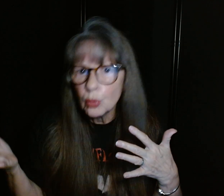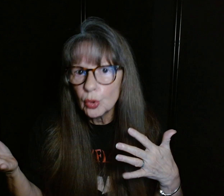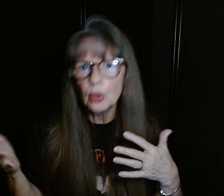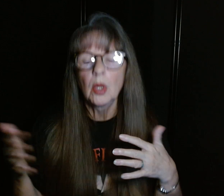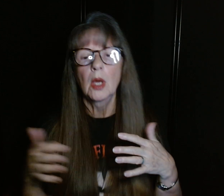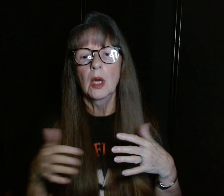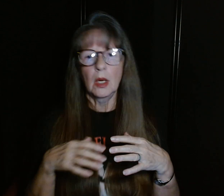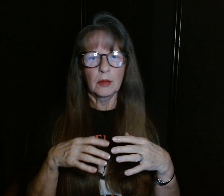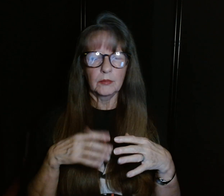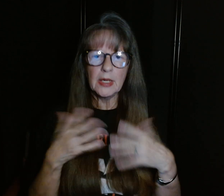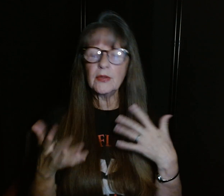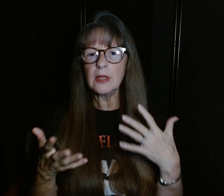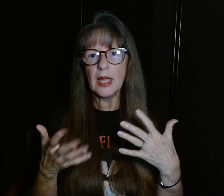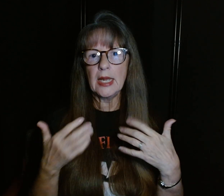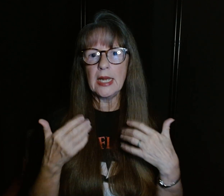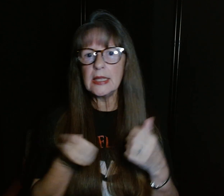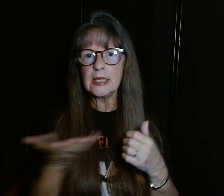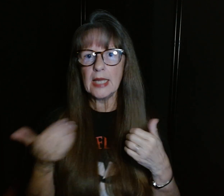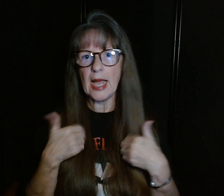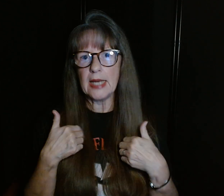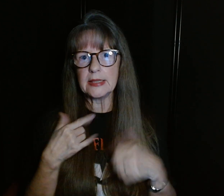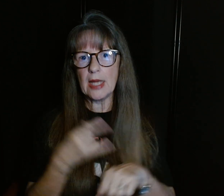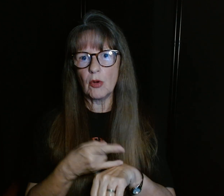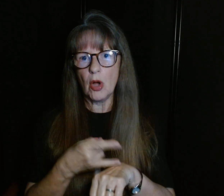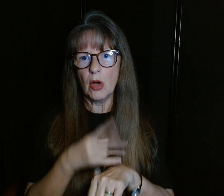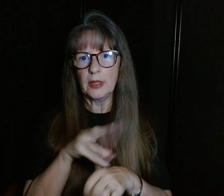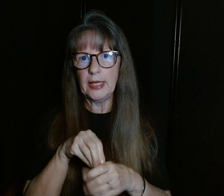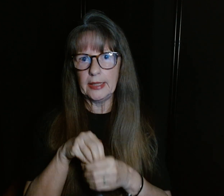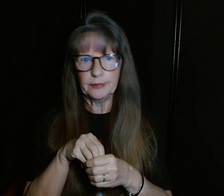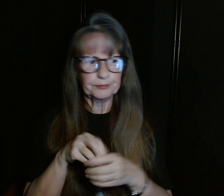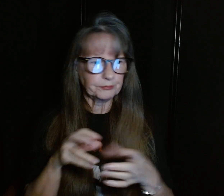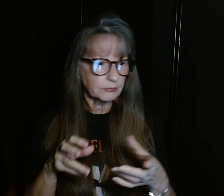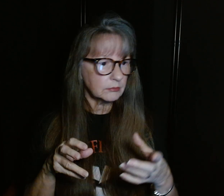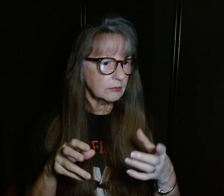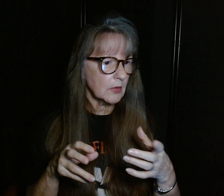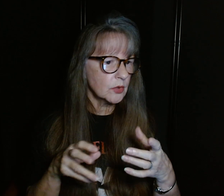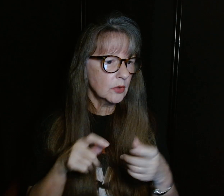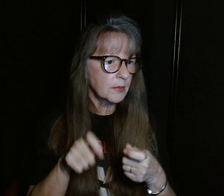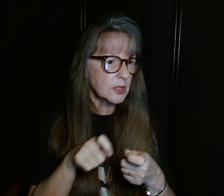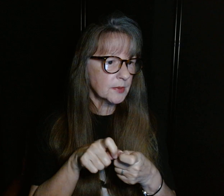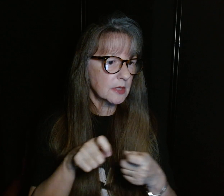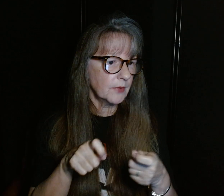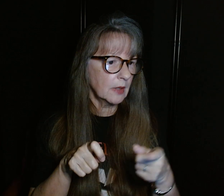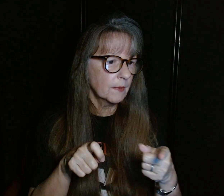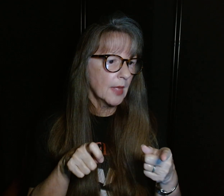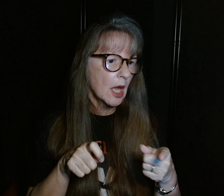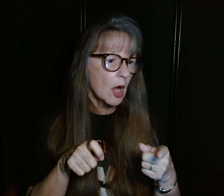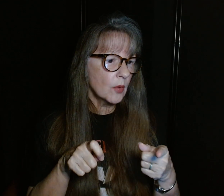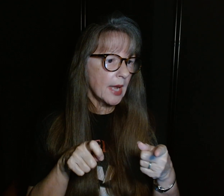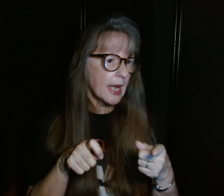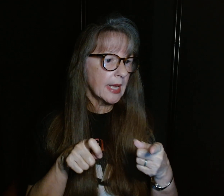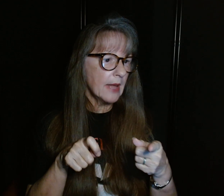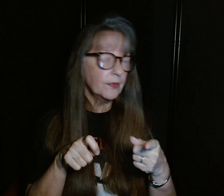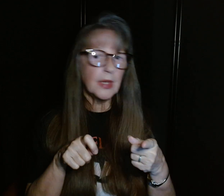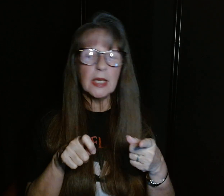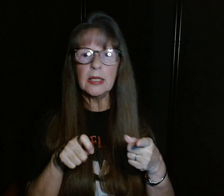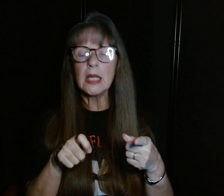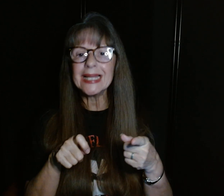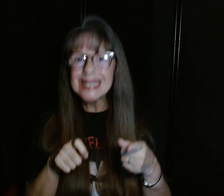cooler, anything that has alcohol in it. So you can be specific. Okay, and then